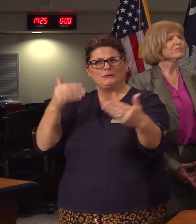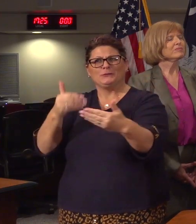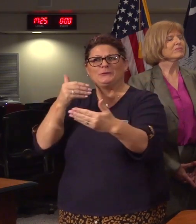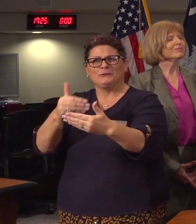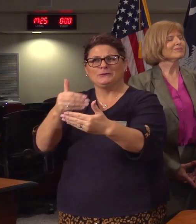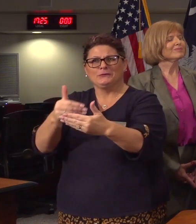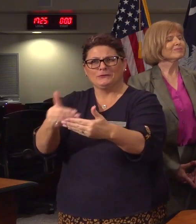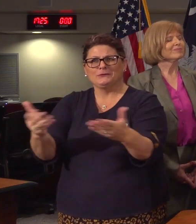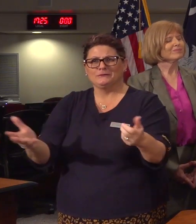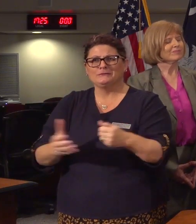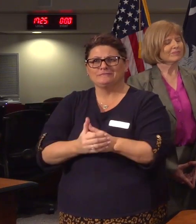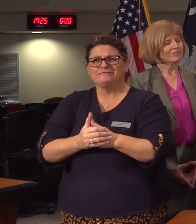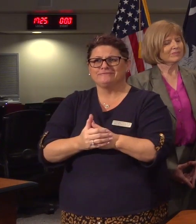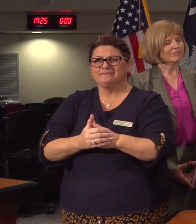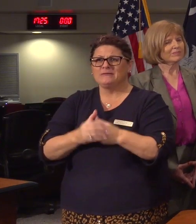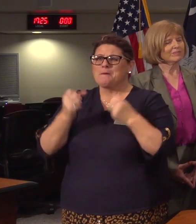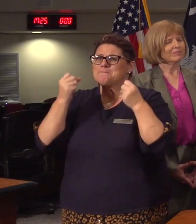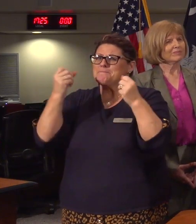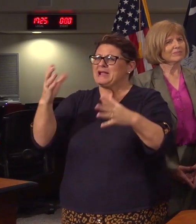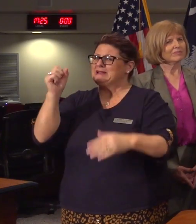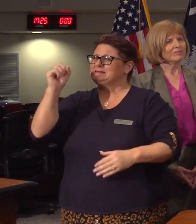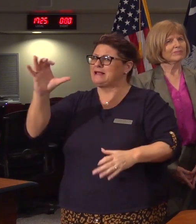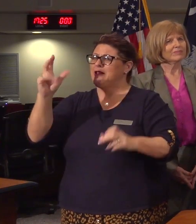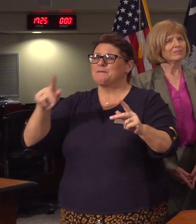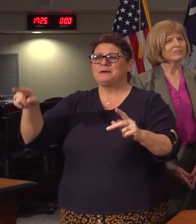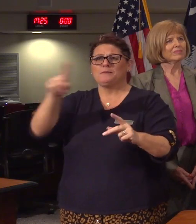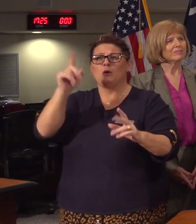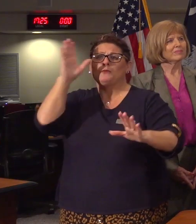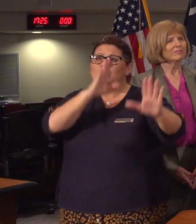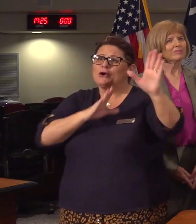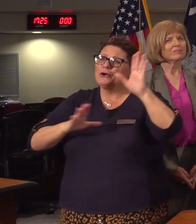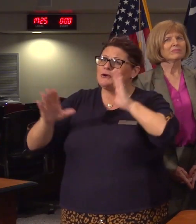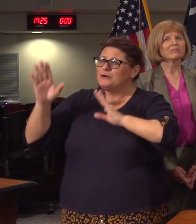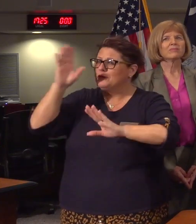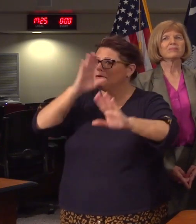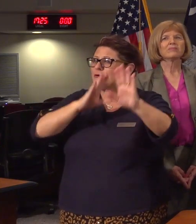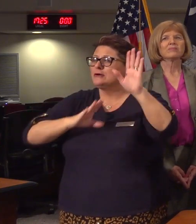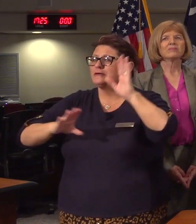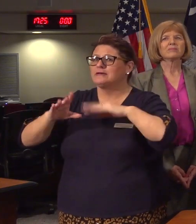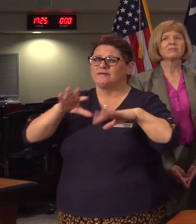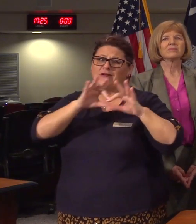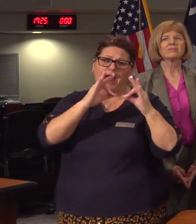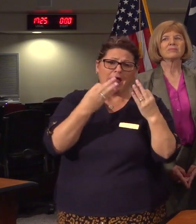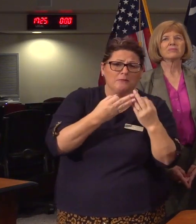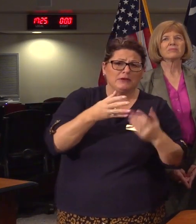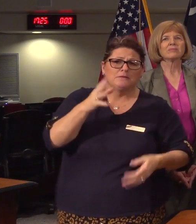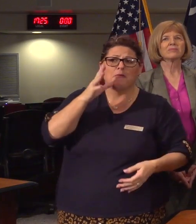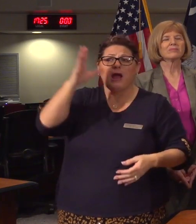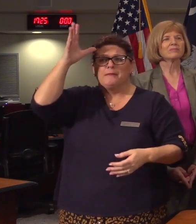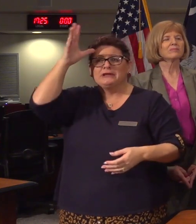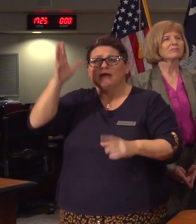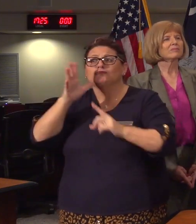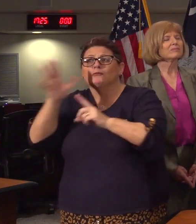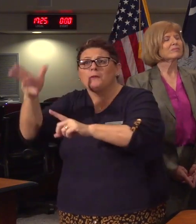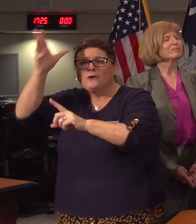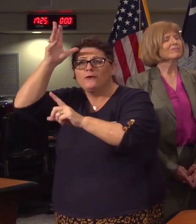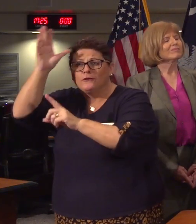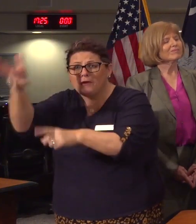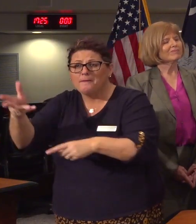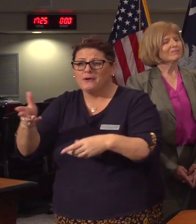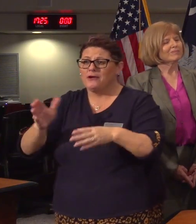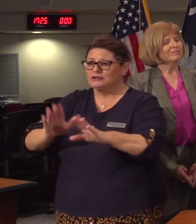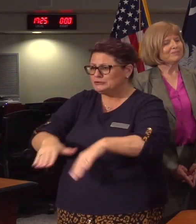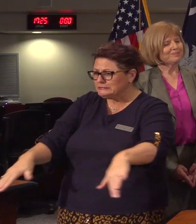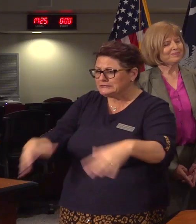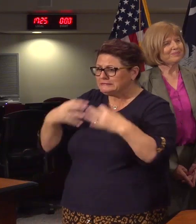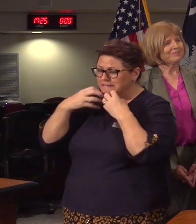Many South Carolinians are anxious and worried. They're worried about their families, their parents, their grandparents, their